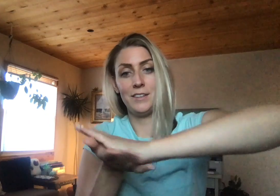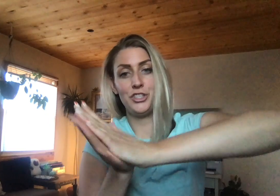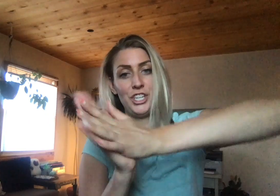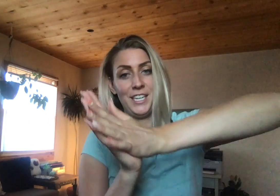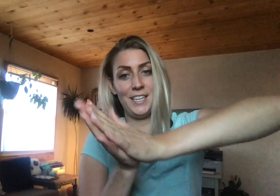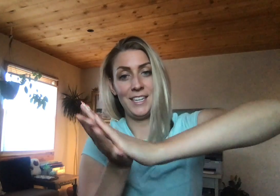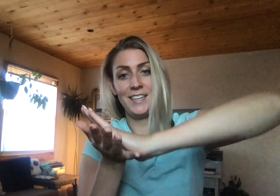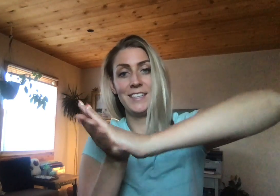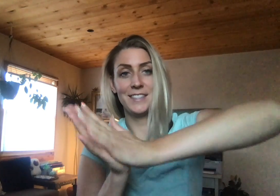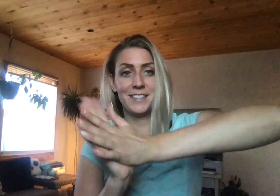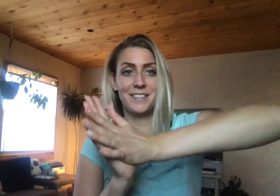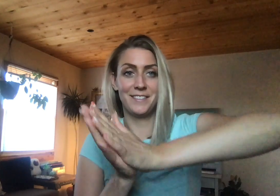cheese,